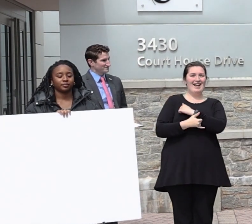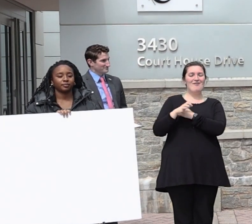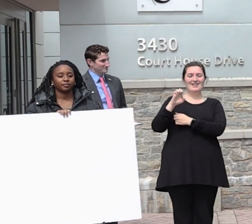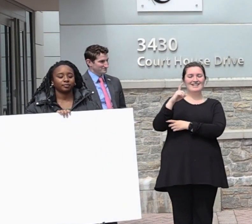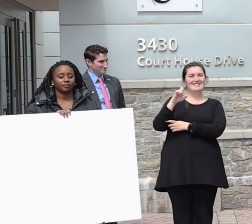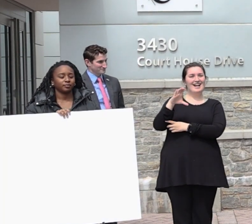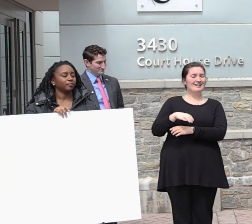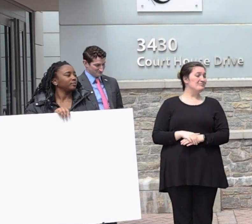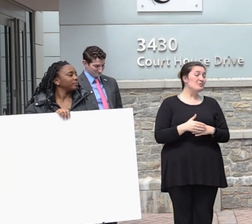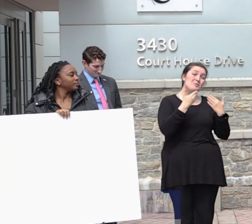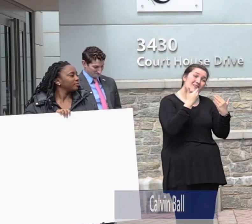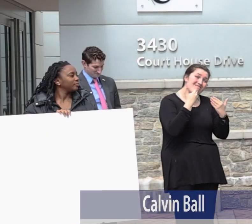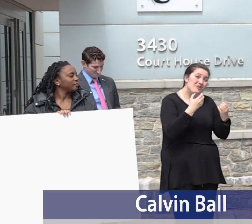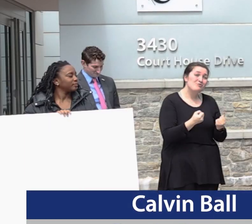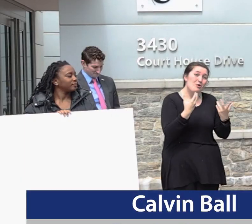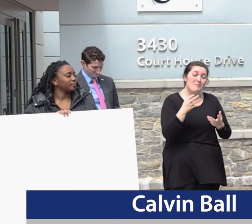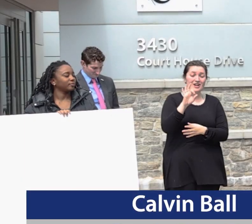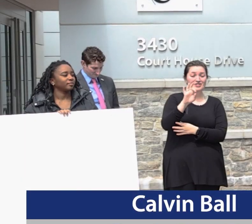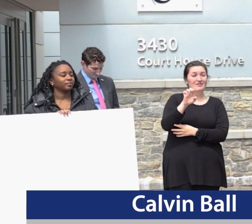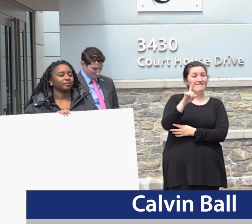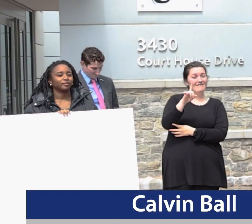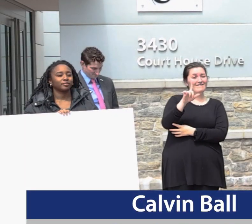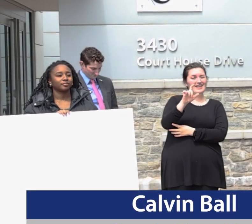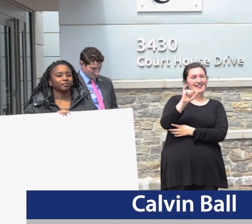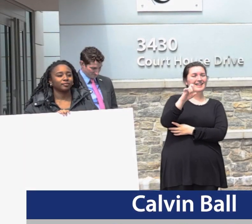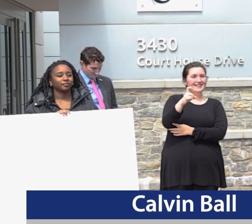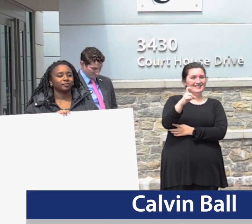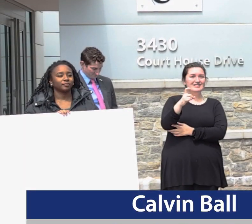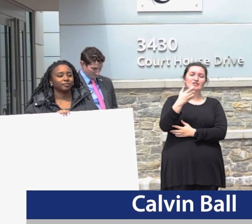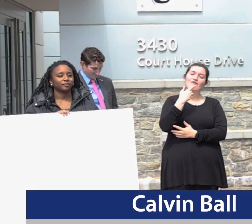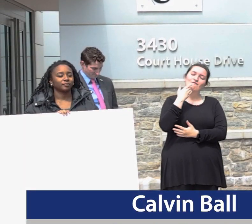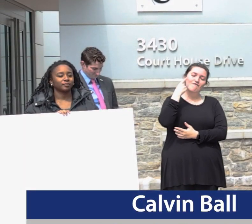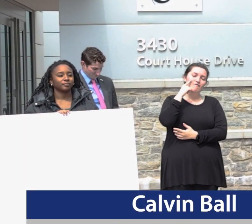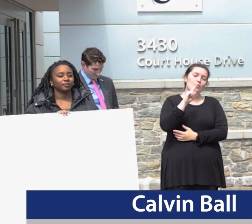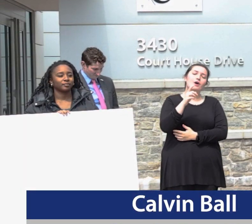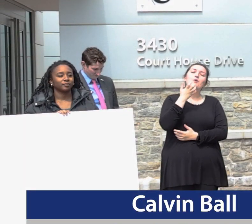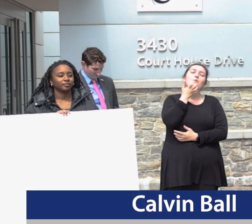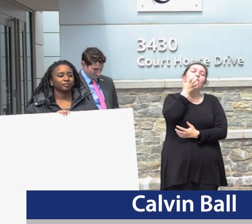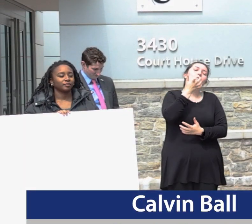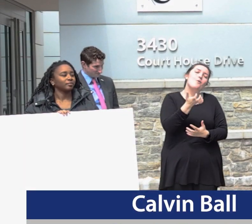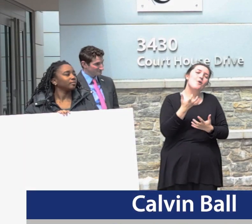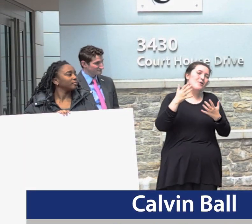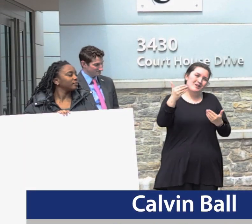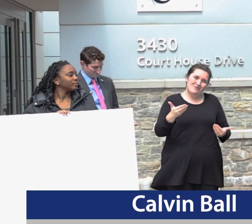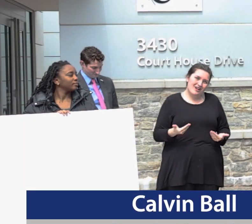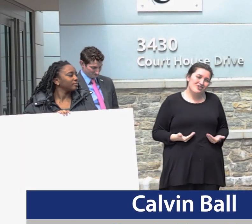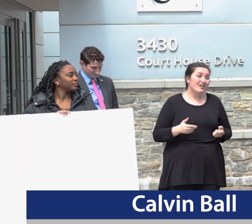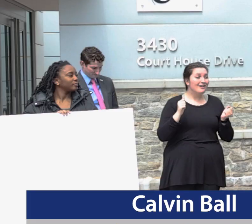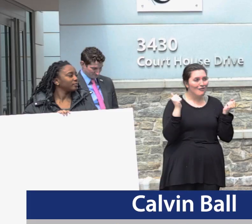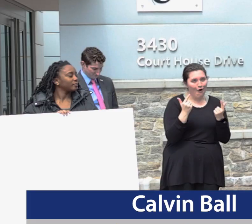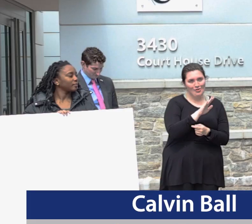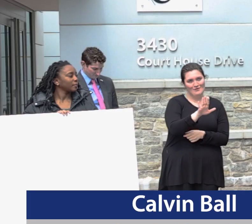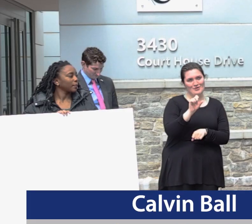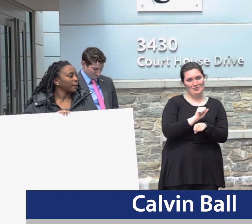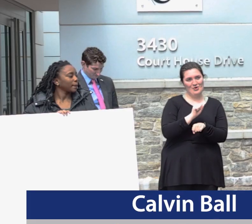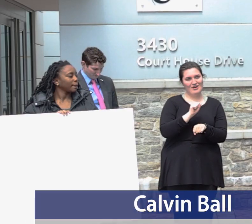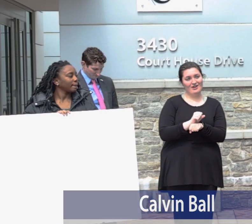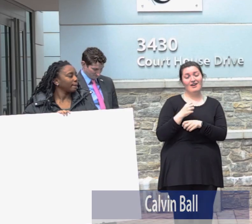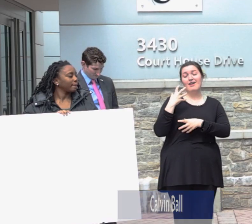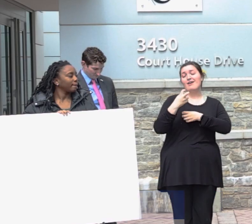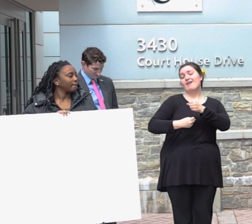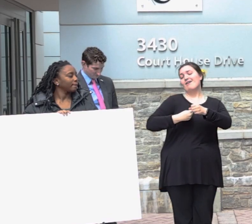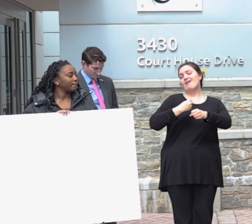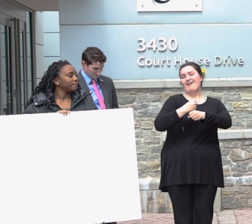Thank you so much, Felix, for that very warm introduction and all of your work throughout these years,